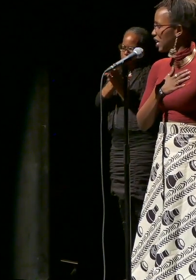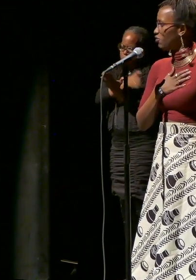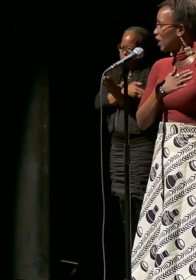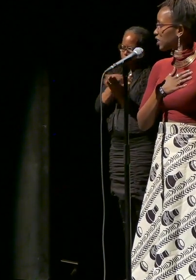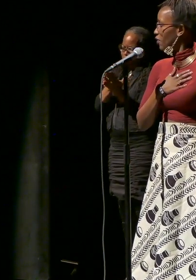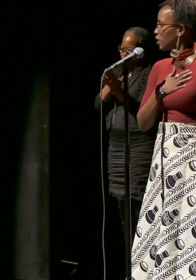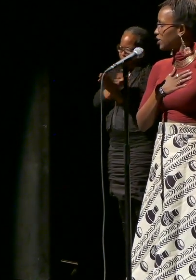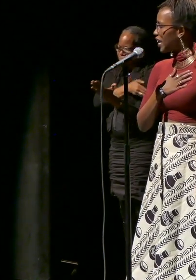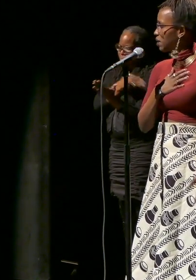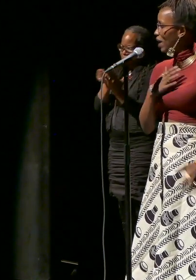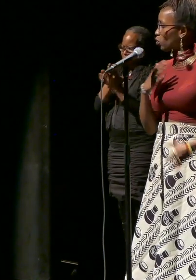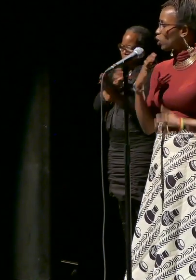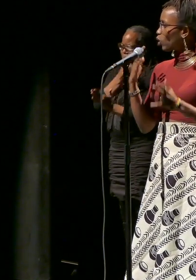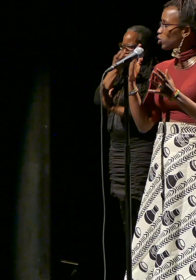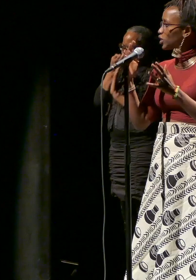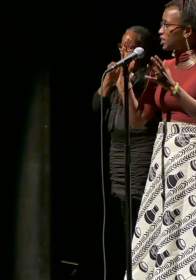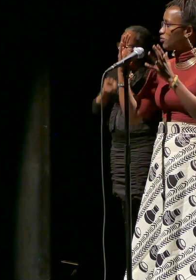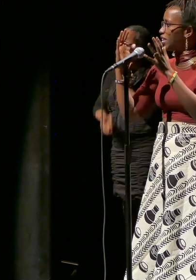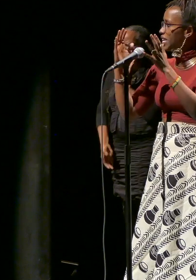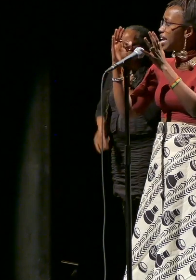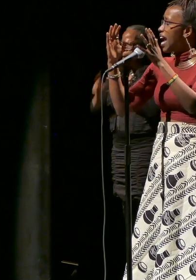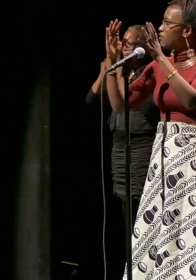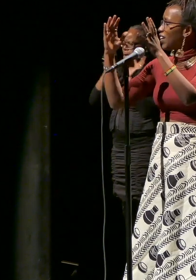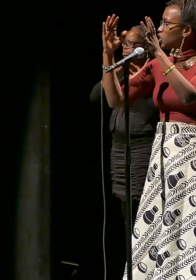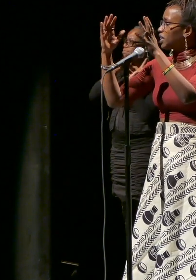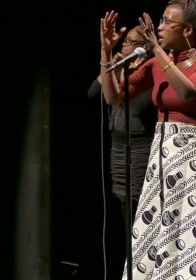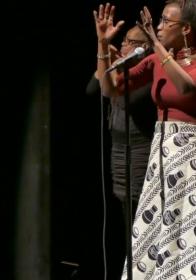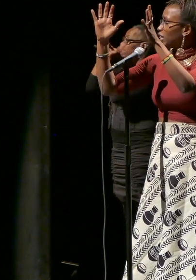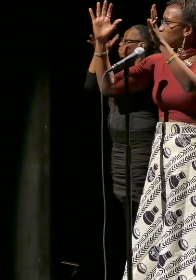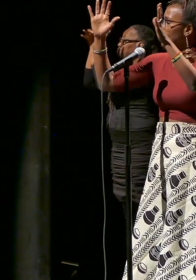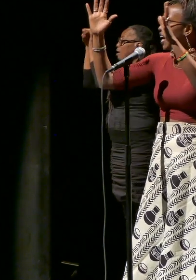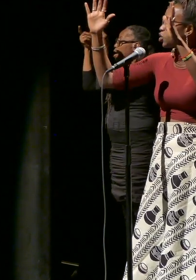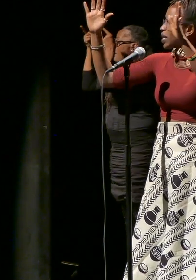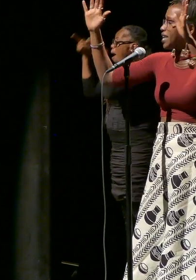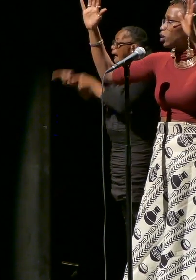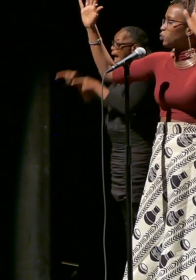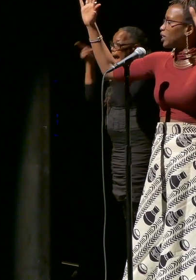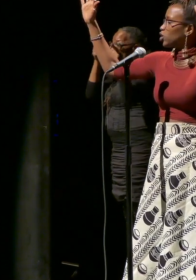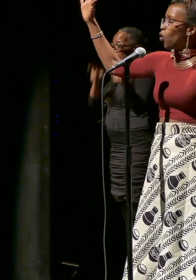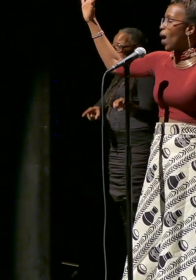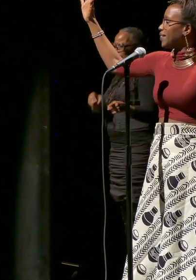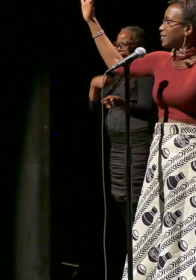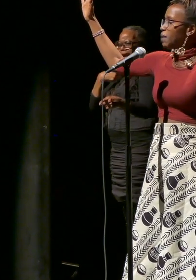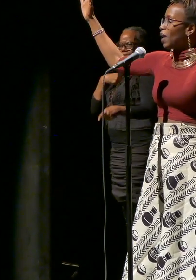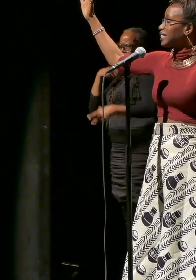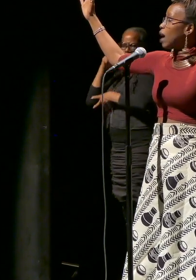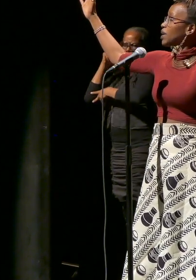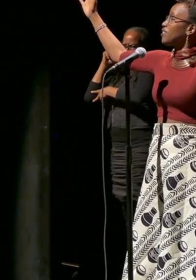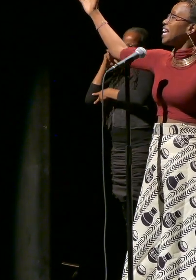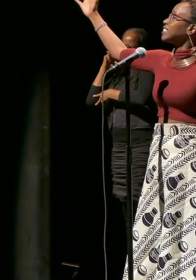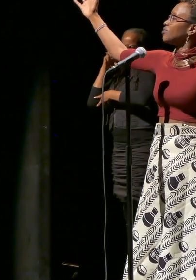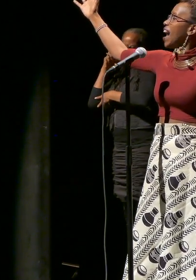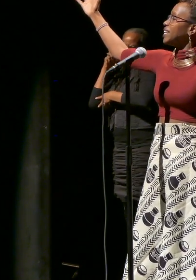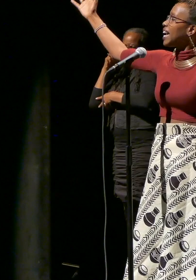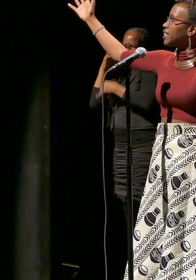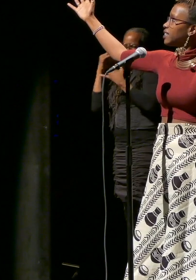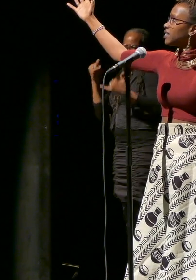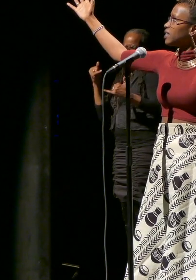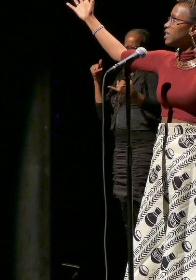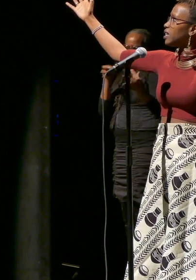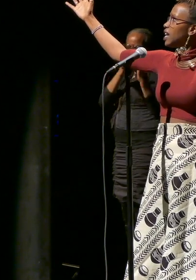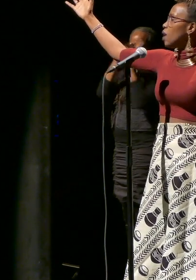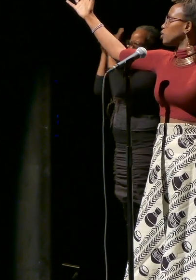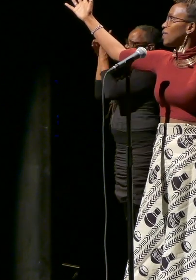my religion in floods of understanding, but I grew closer to divinity, and eventually, branches on that tree of doubt spread so wide that they blocked out even his divine